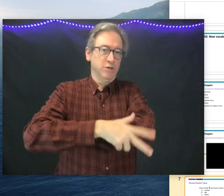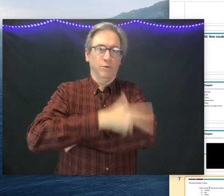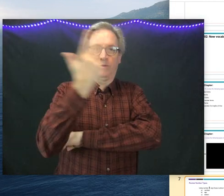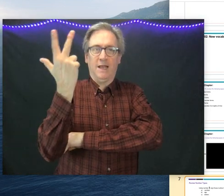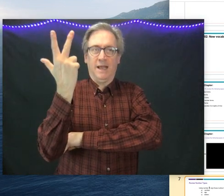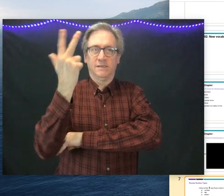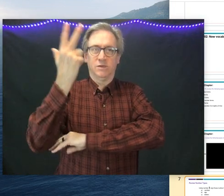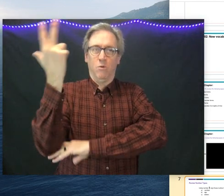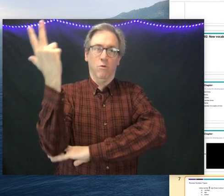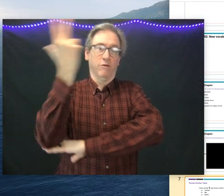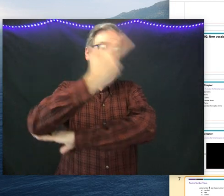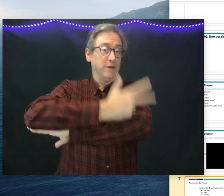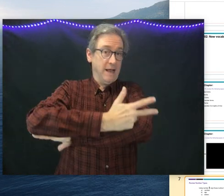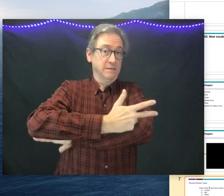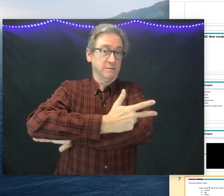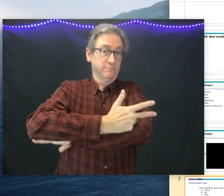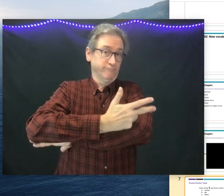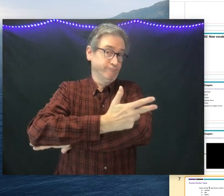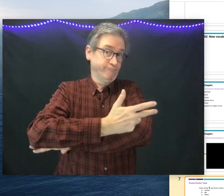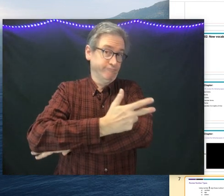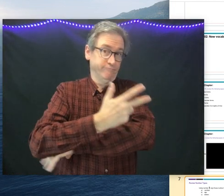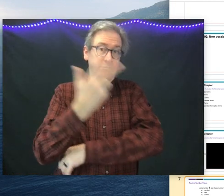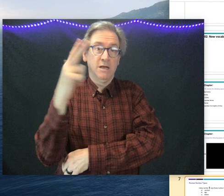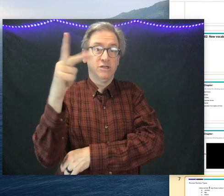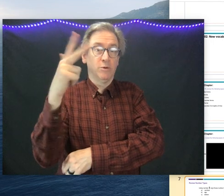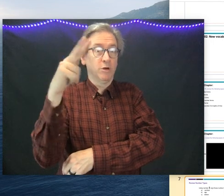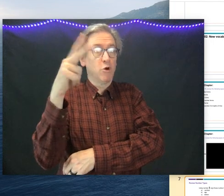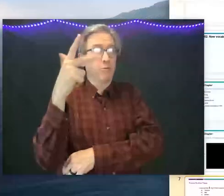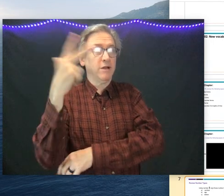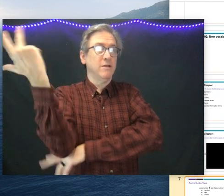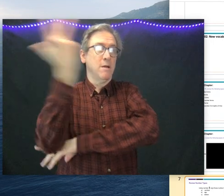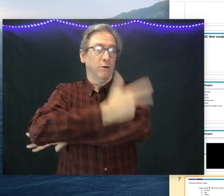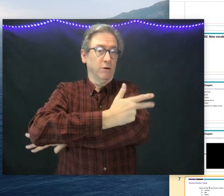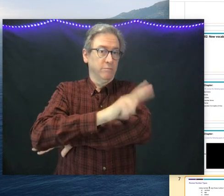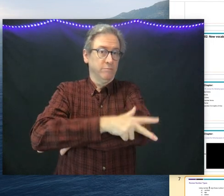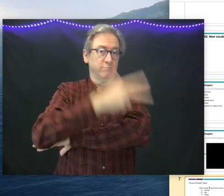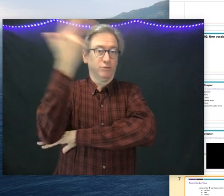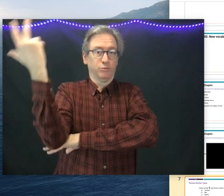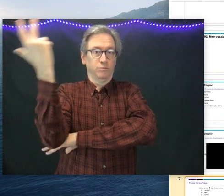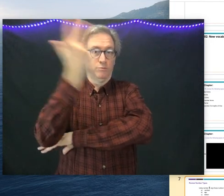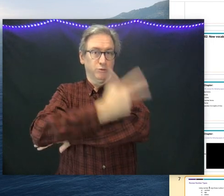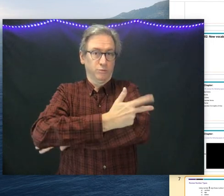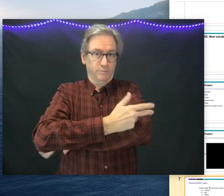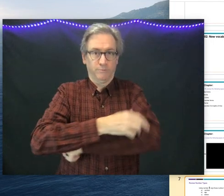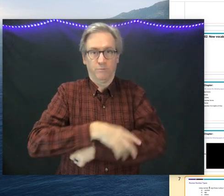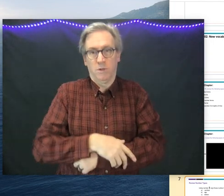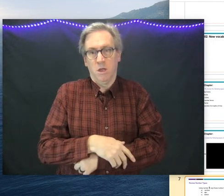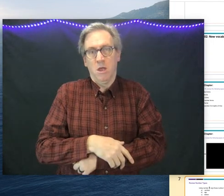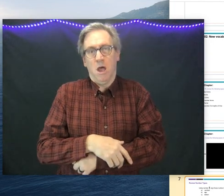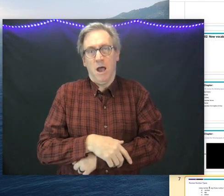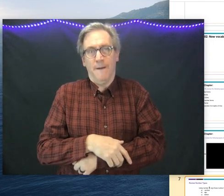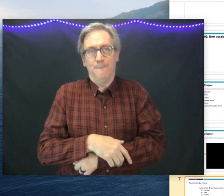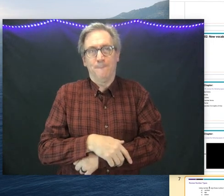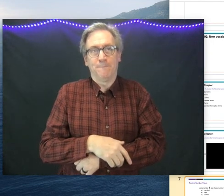you can do 3 days or 3 days. So we're incorporating the number.